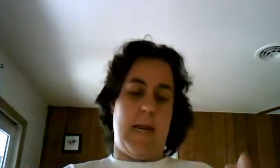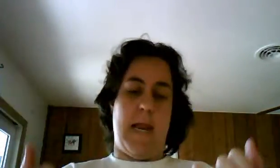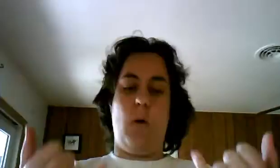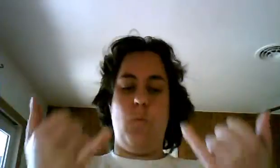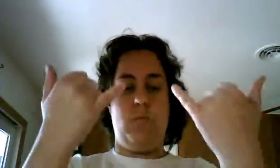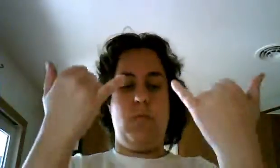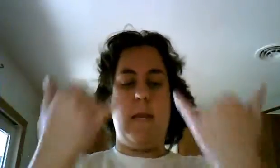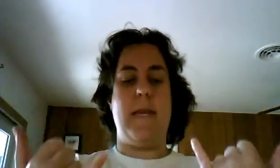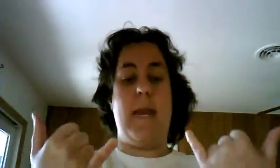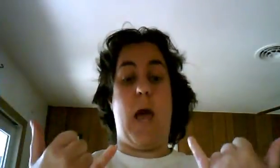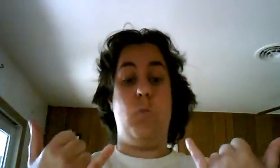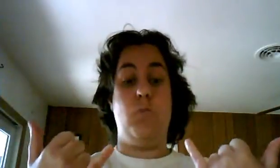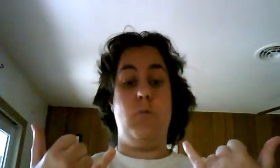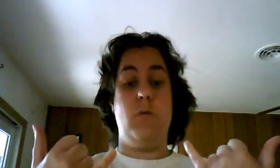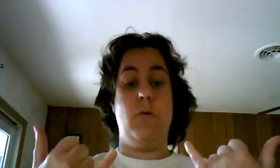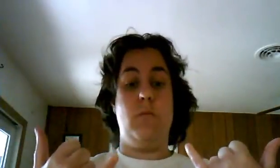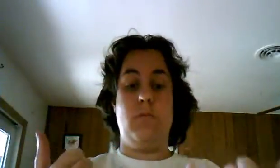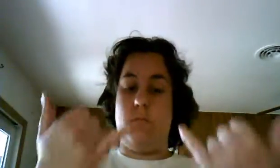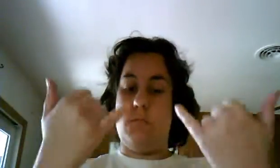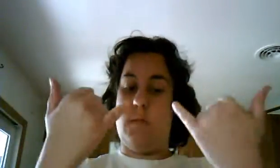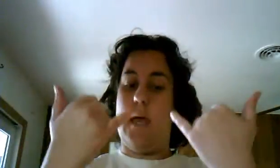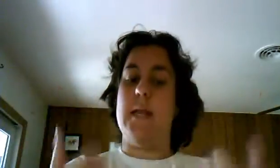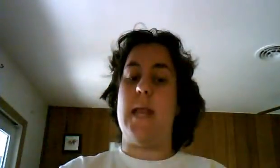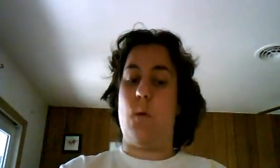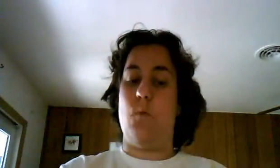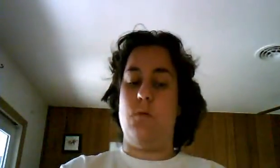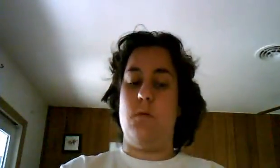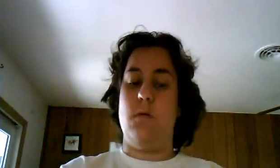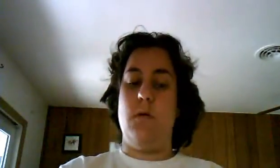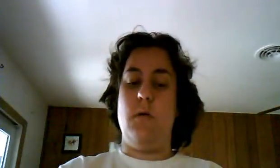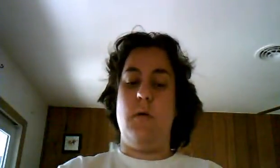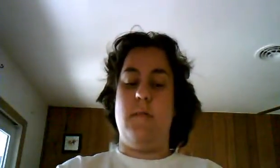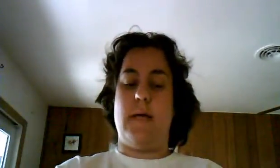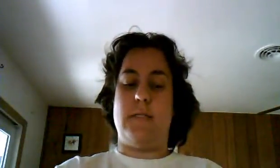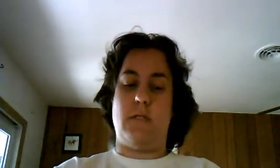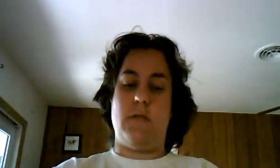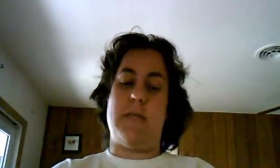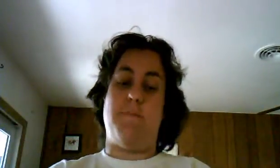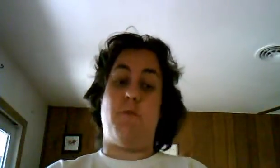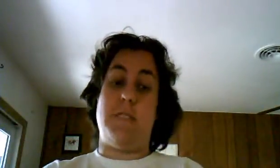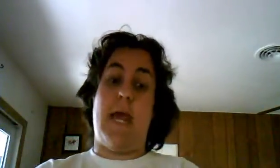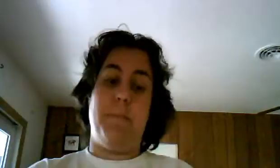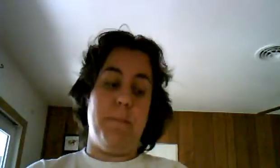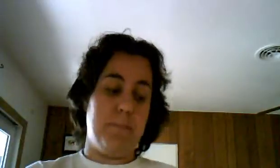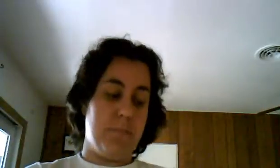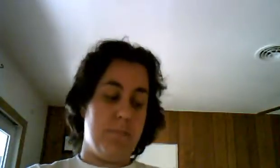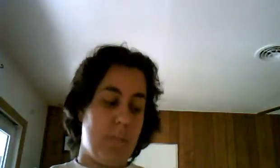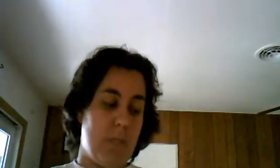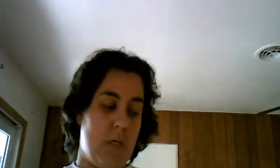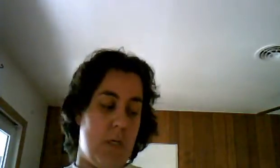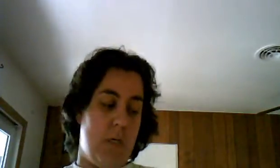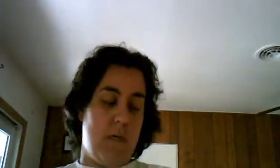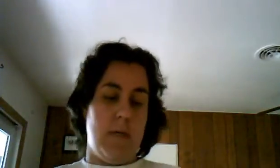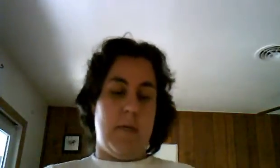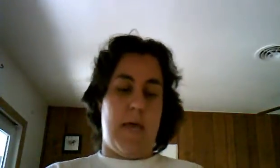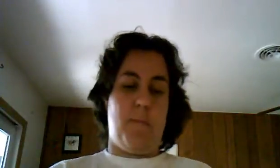now, now, now. That's also the sign for today. Okay,